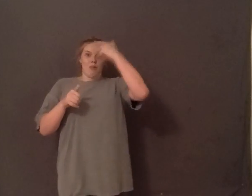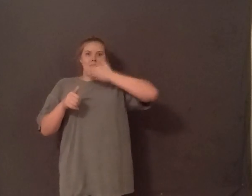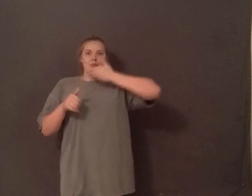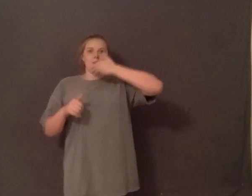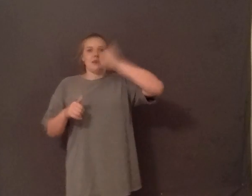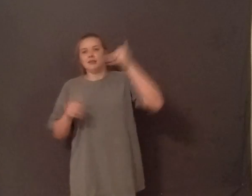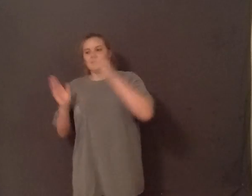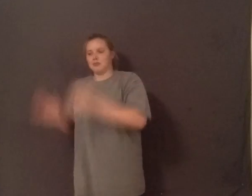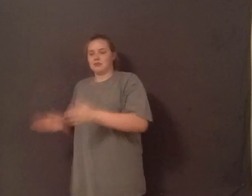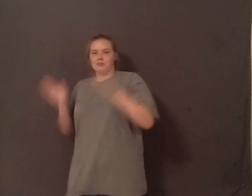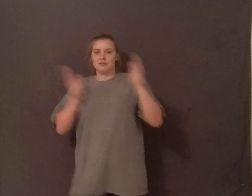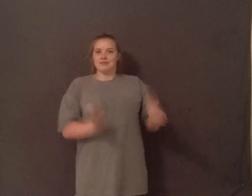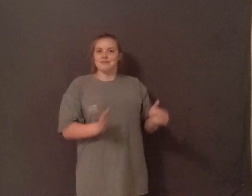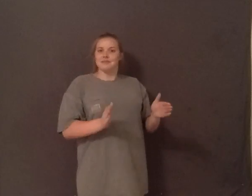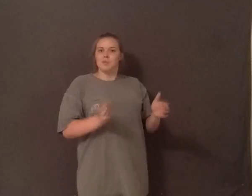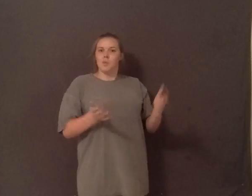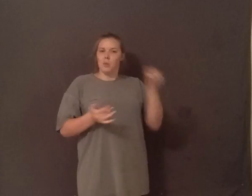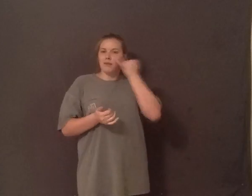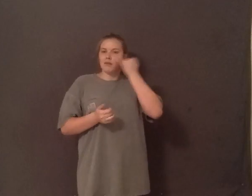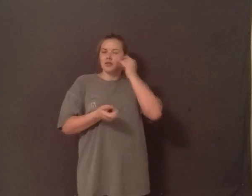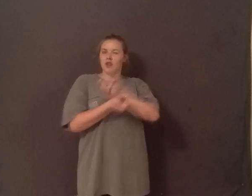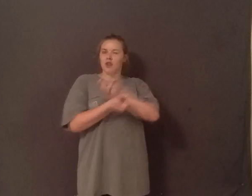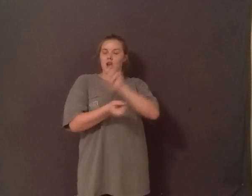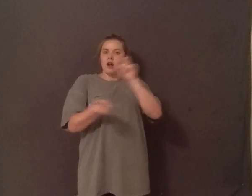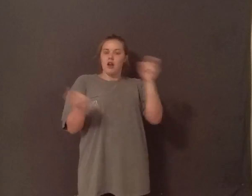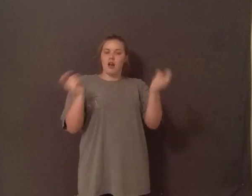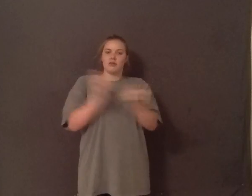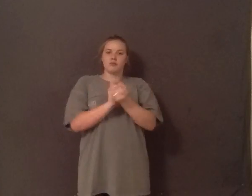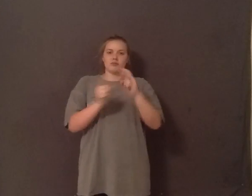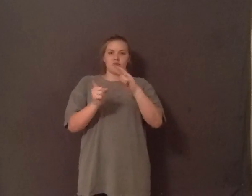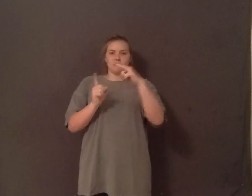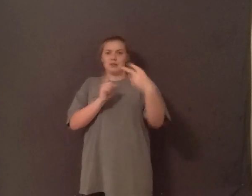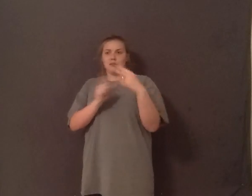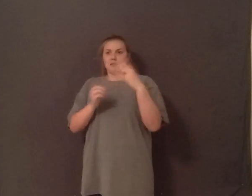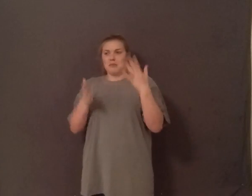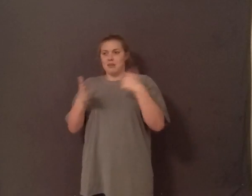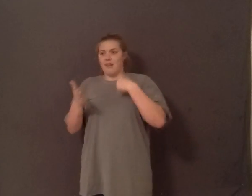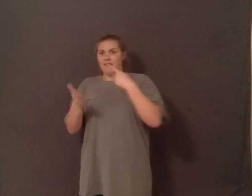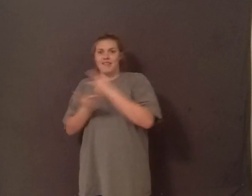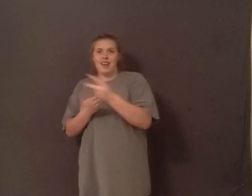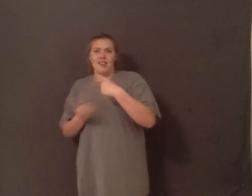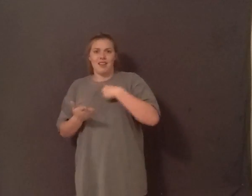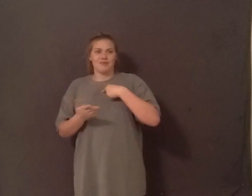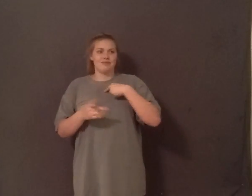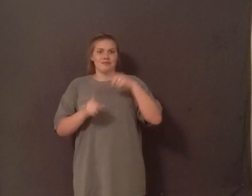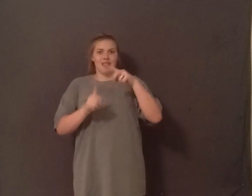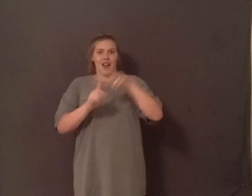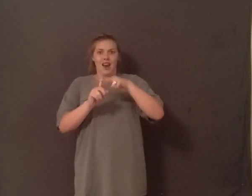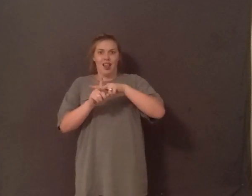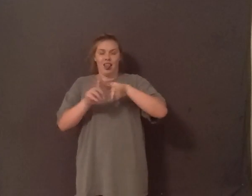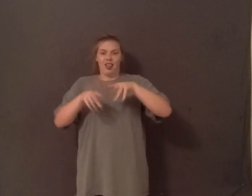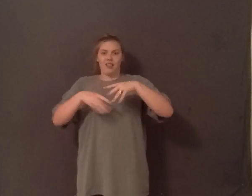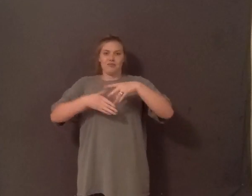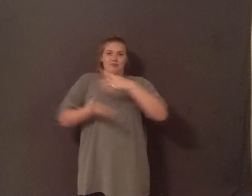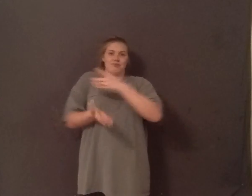it? How do I know I like my coworkers? How do I know I won't fail at the job and they'll end up firing me? How do I know it won't take up all of my time